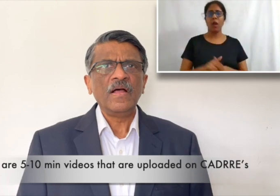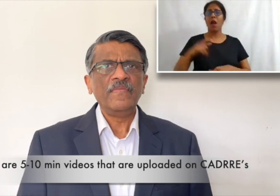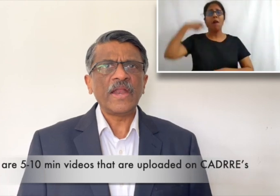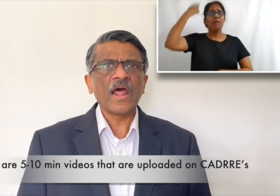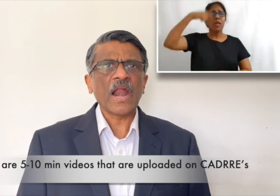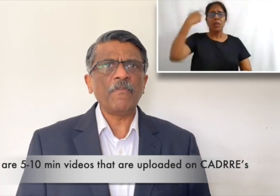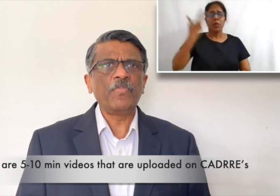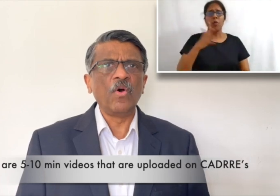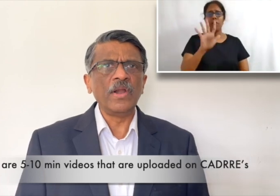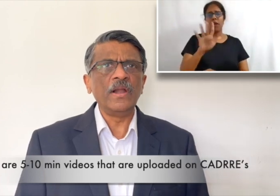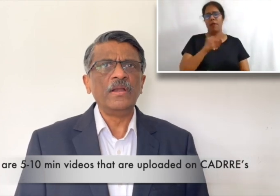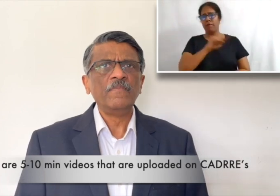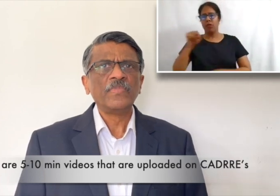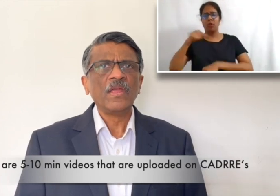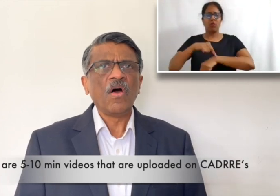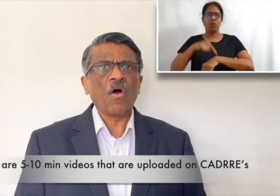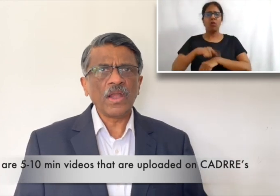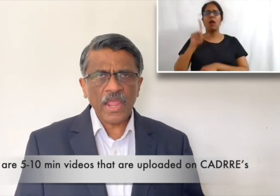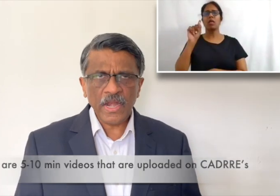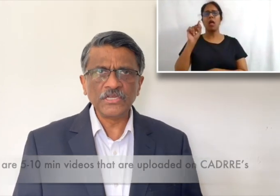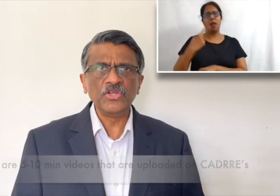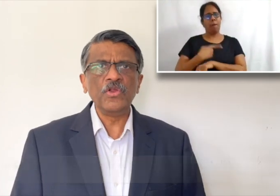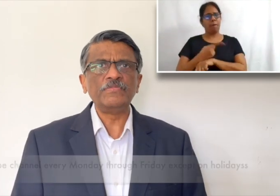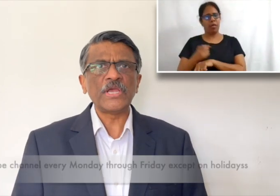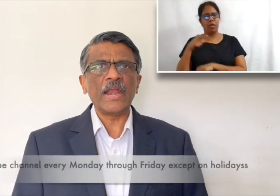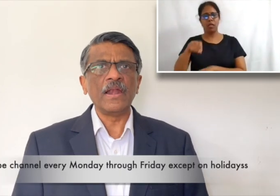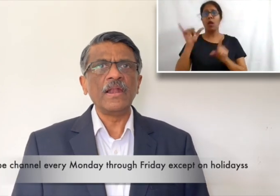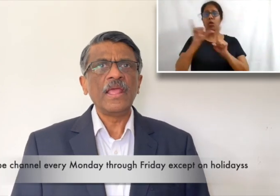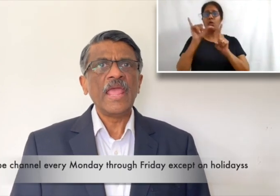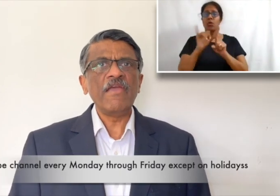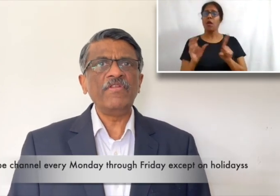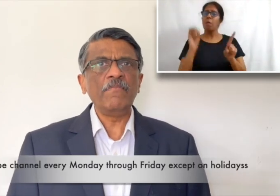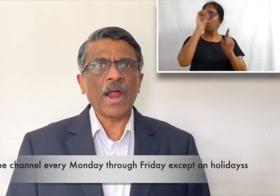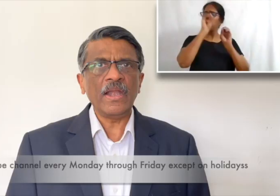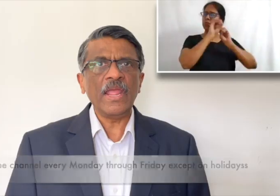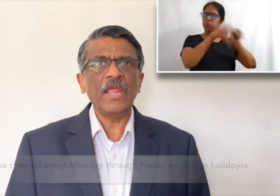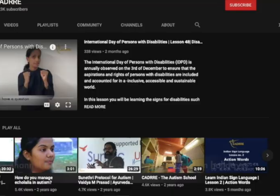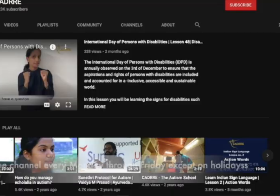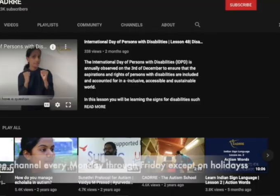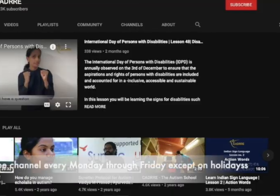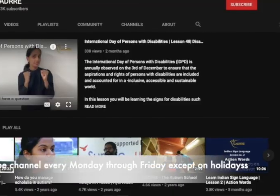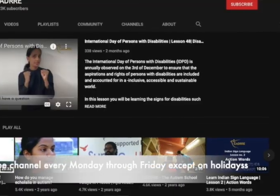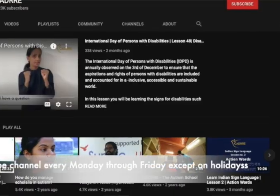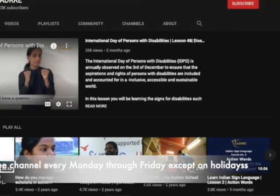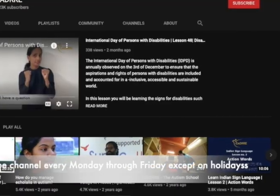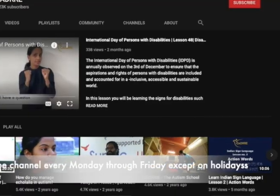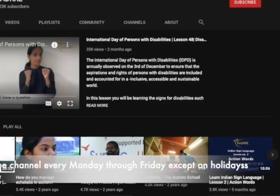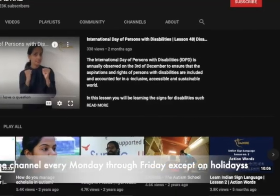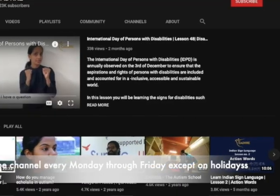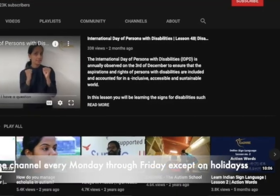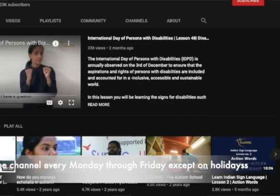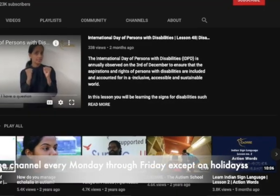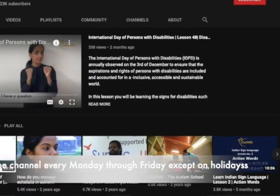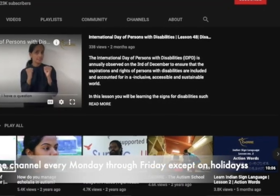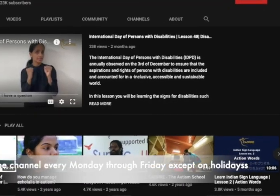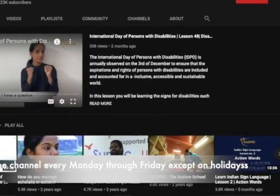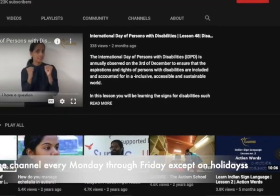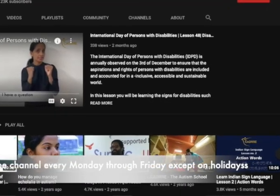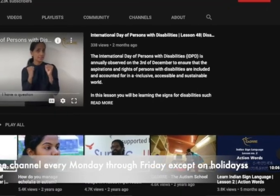that are uploaded on CADRRE's YouTube channel every Monday through Friday, except on holidays.